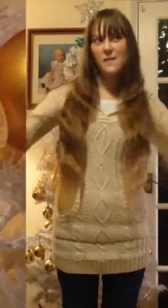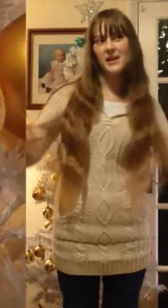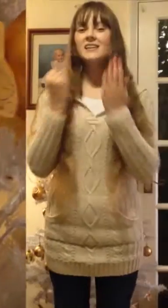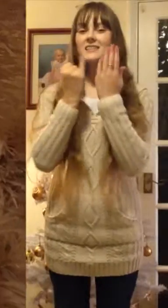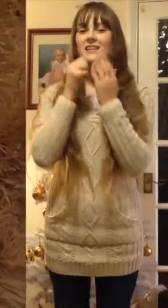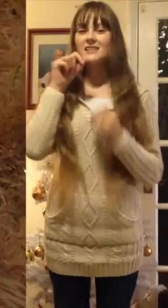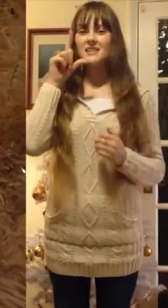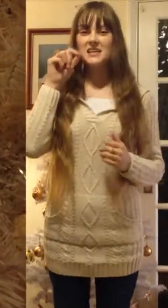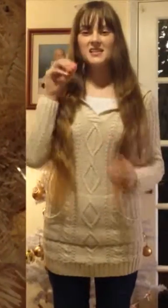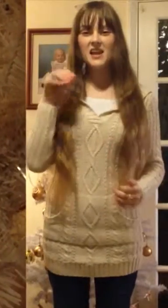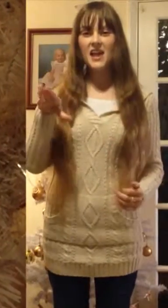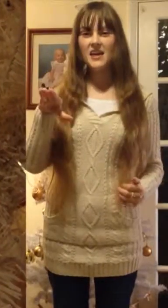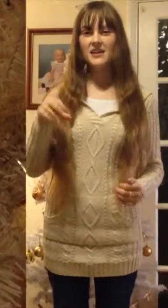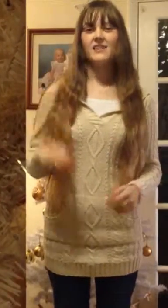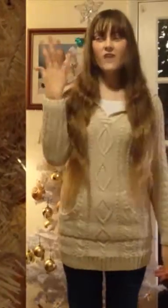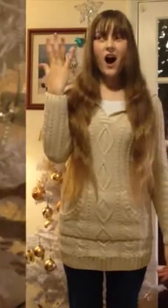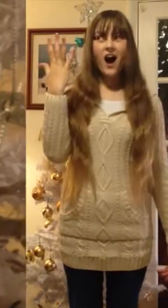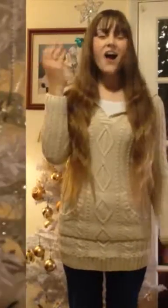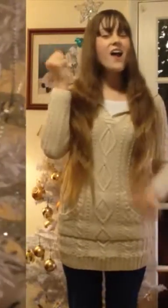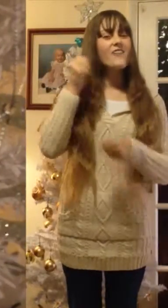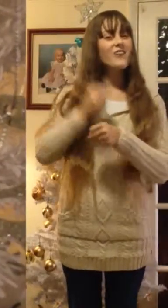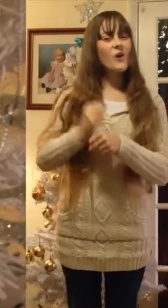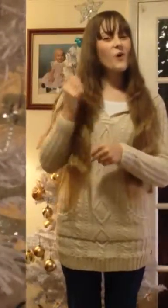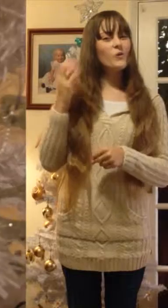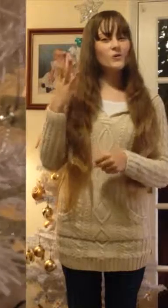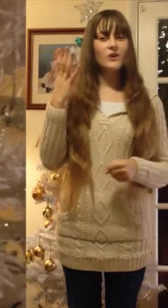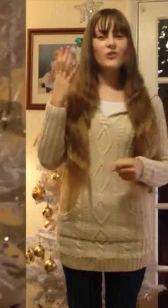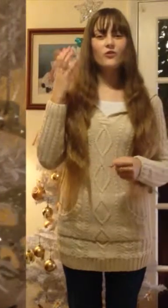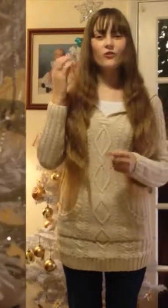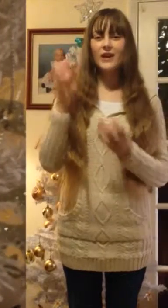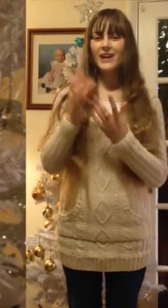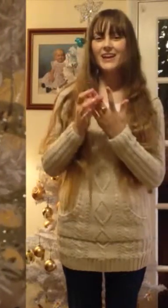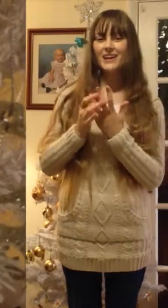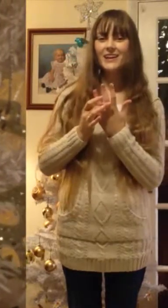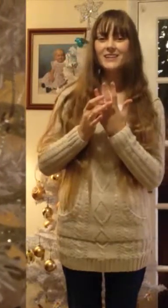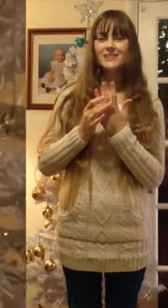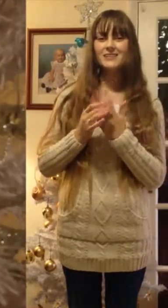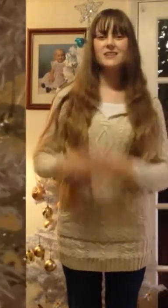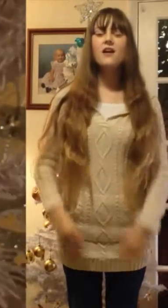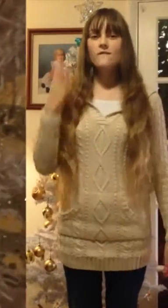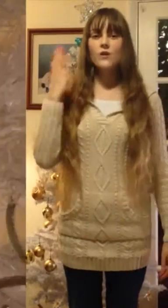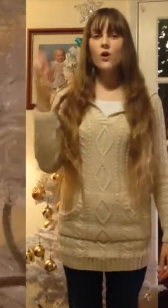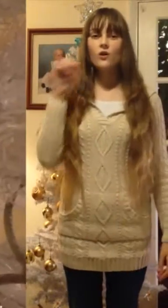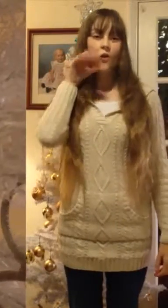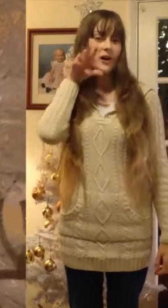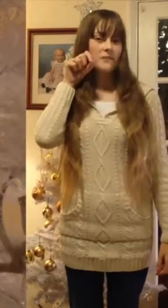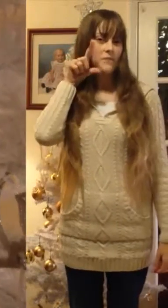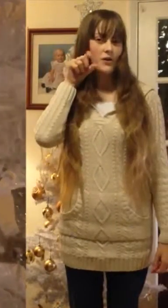-laying, five golden rings. Four calling